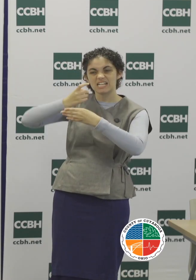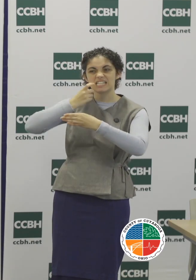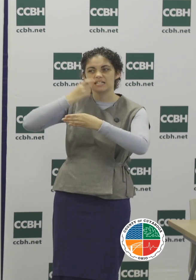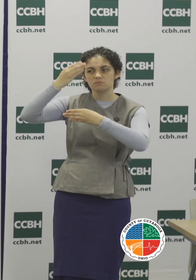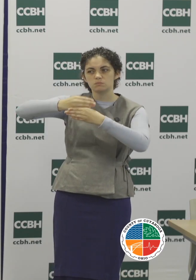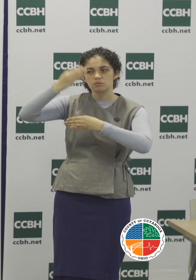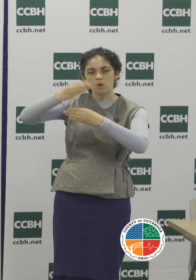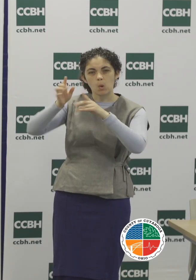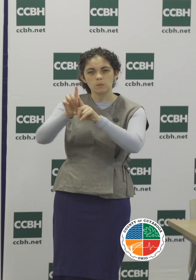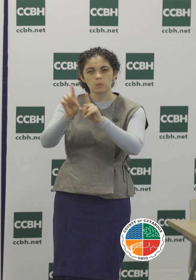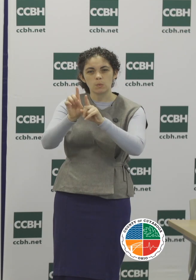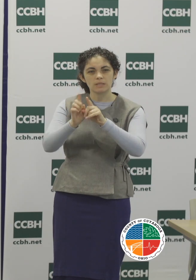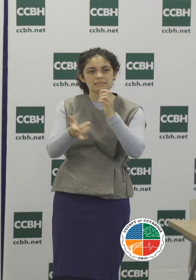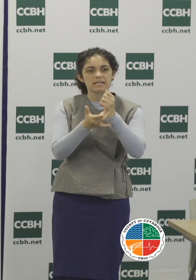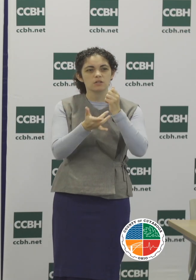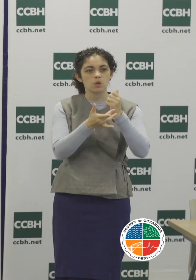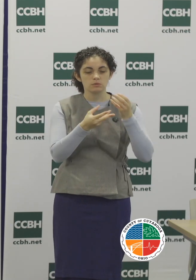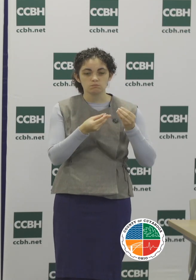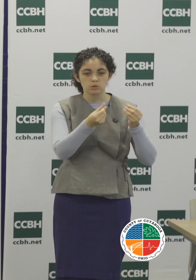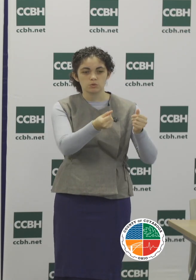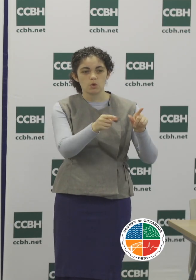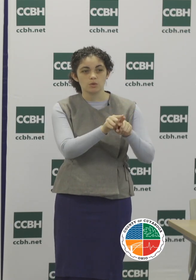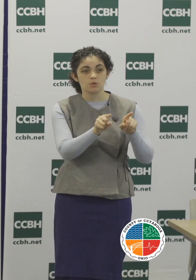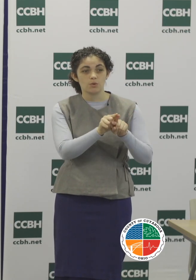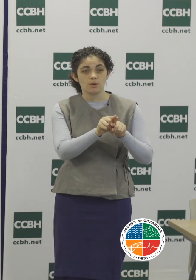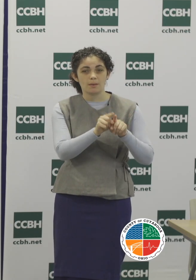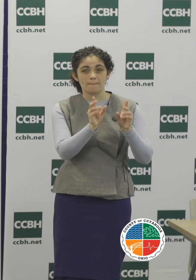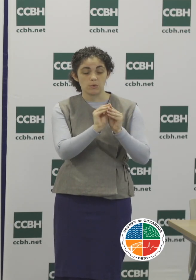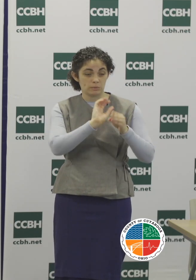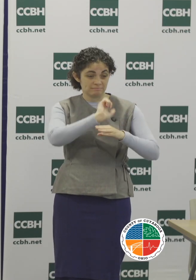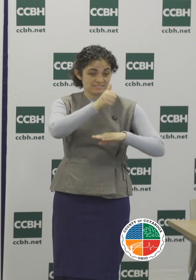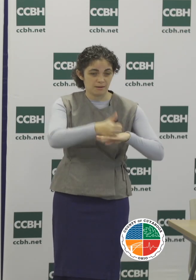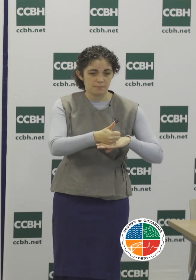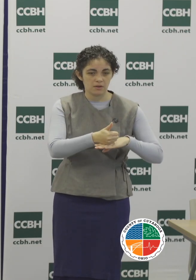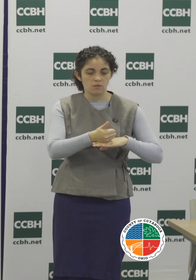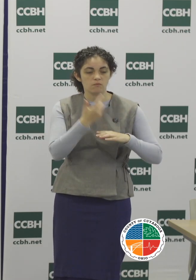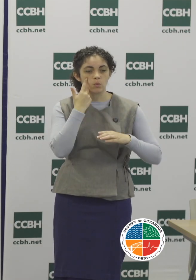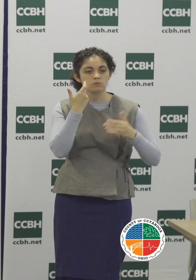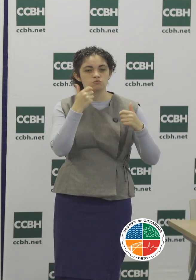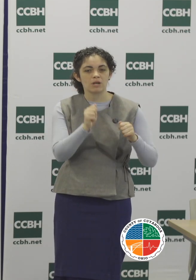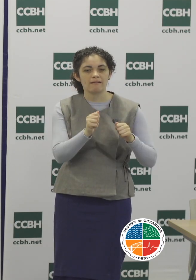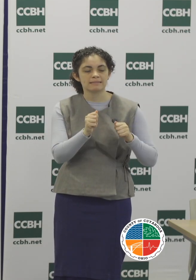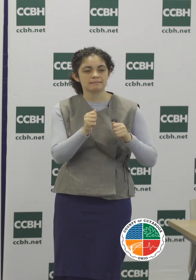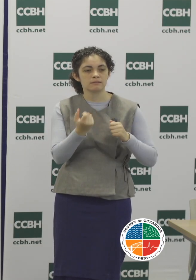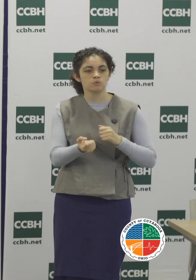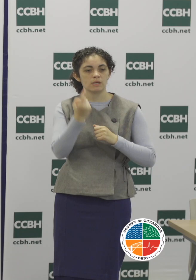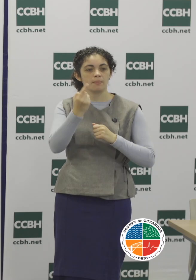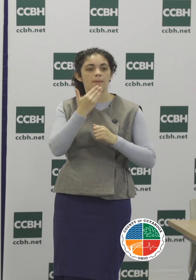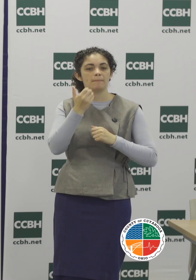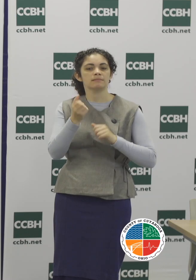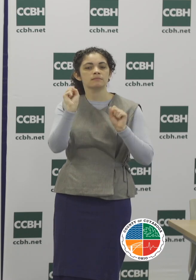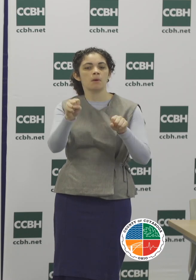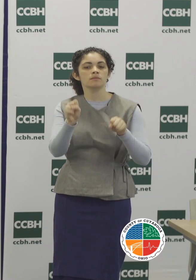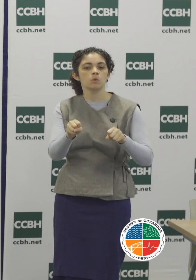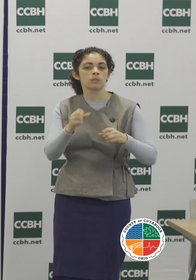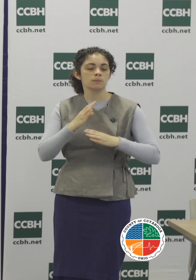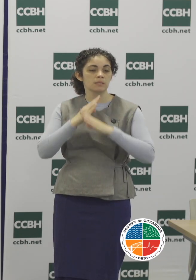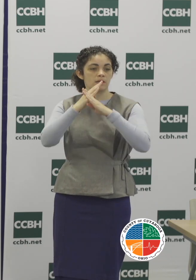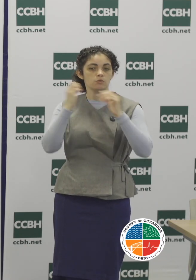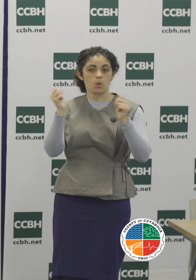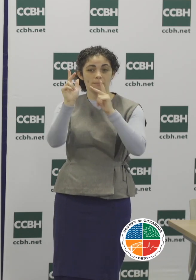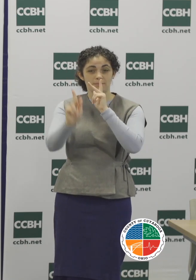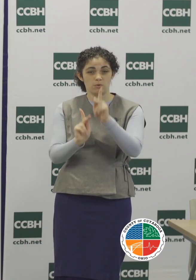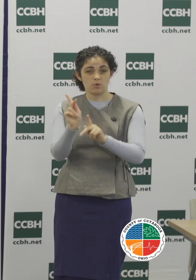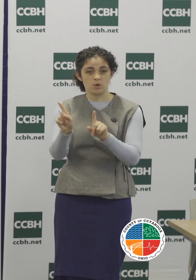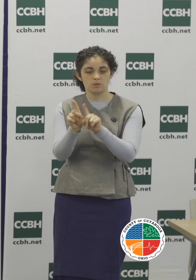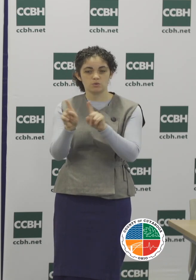whole range of technological solutions people are putting in place to try and comply as best as possible, and then be